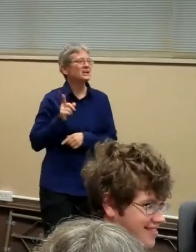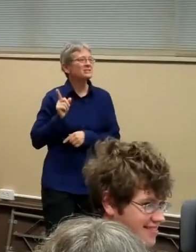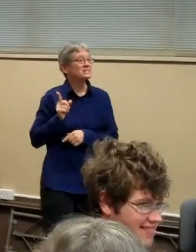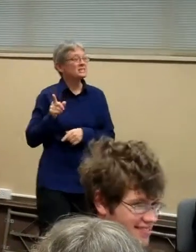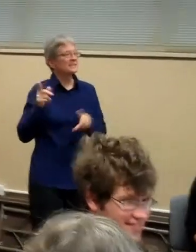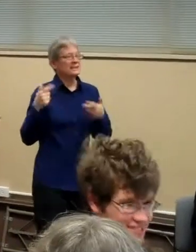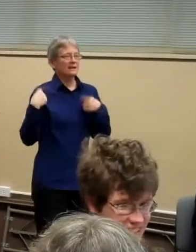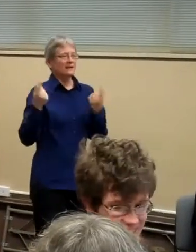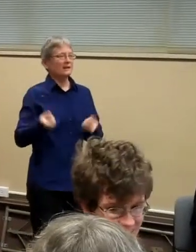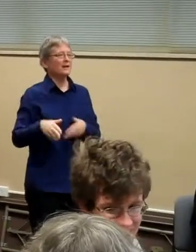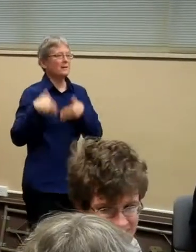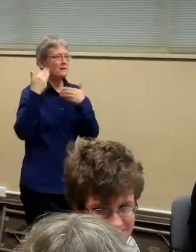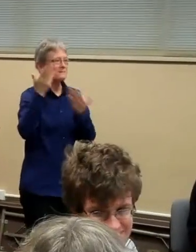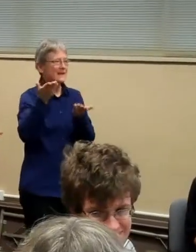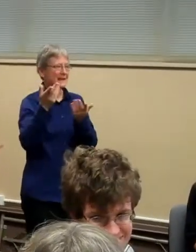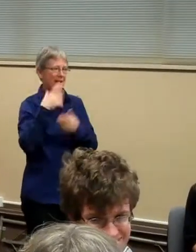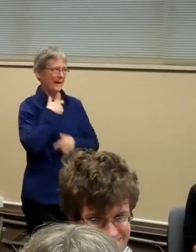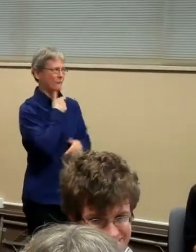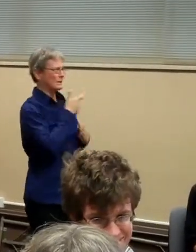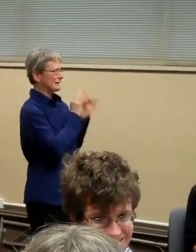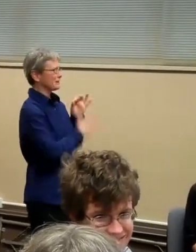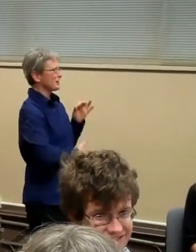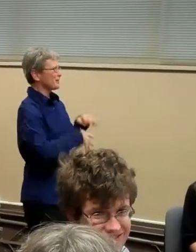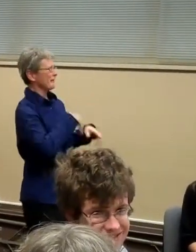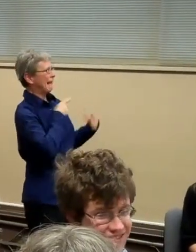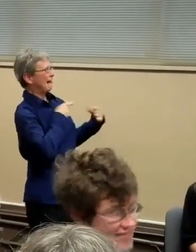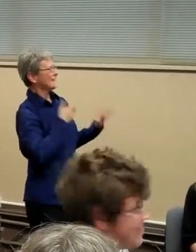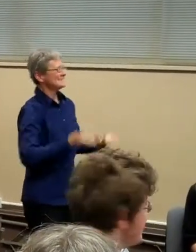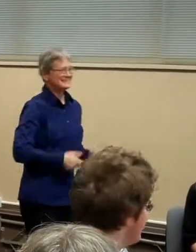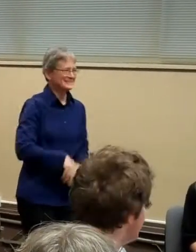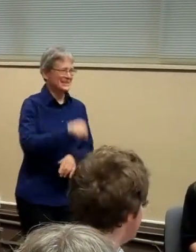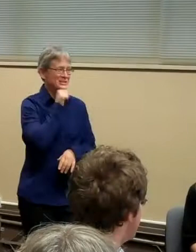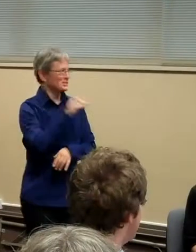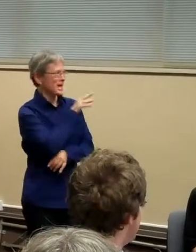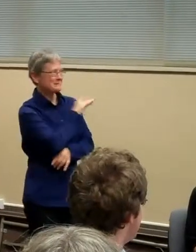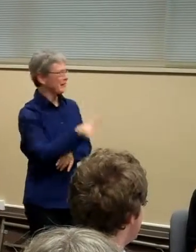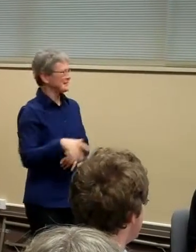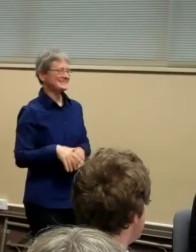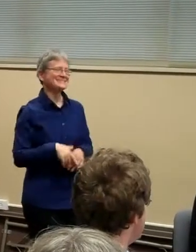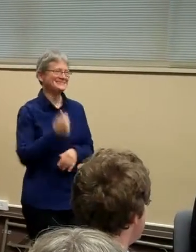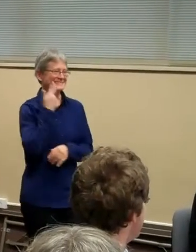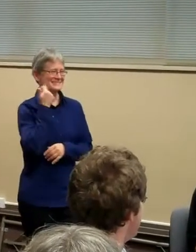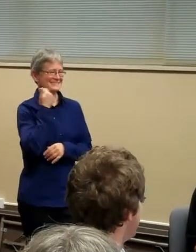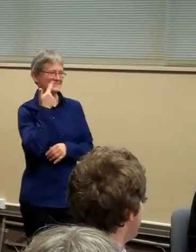has provided a lot of leadership. I'm watching ASL. She's not spelling it.